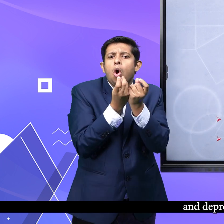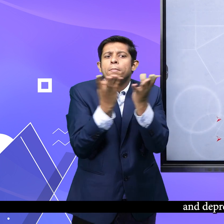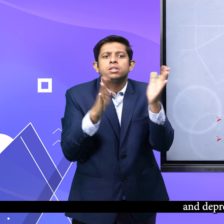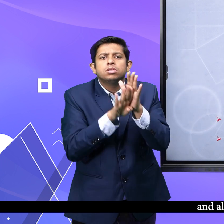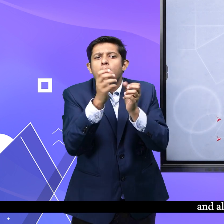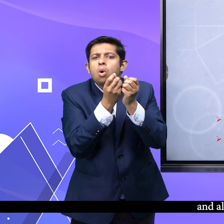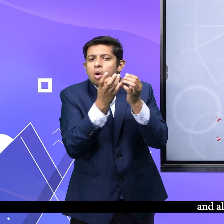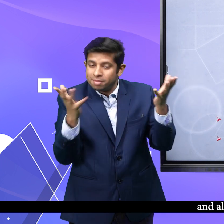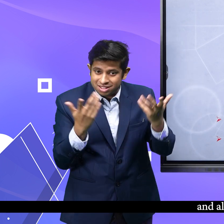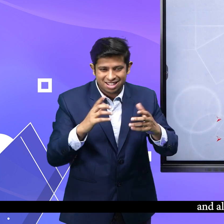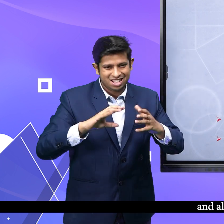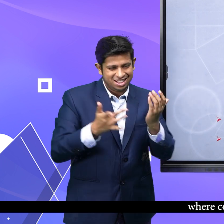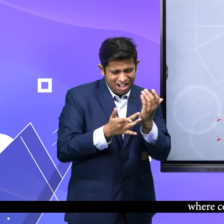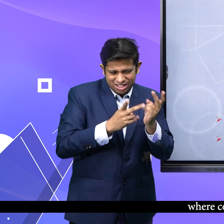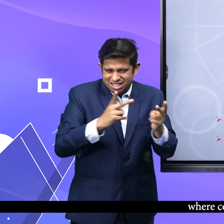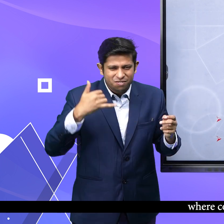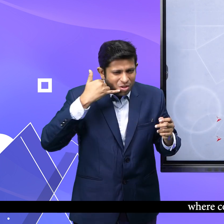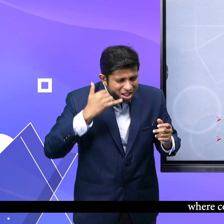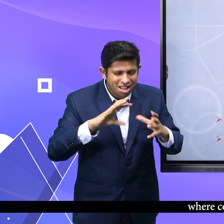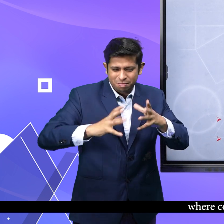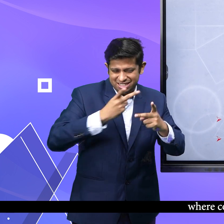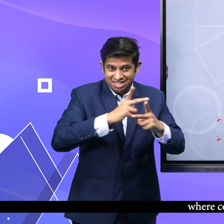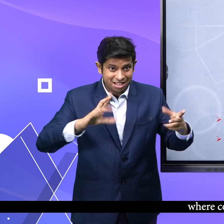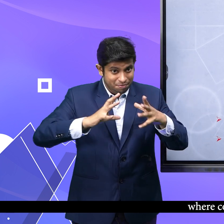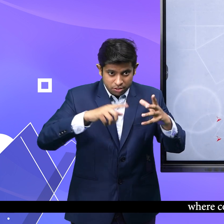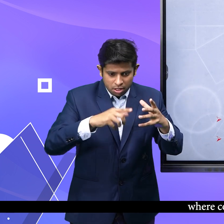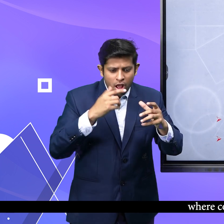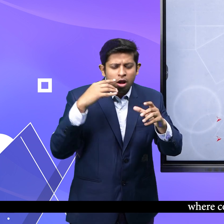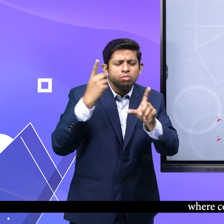machines and almost everywhere where comparison is made.